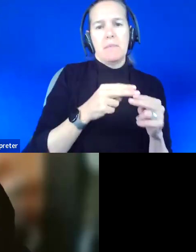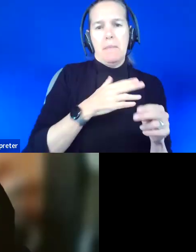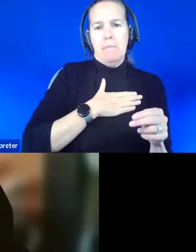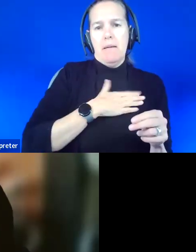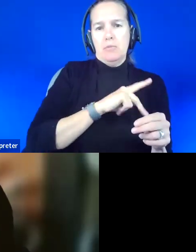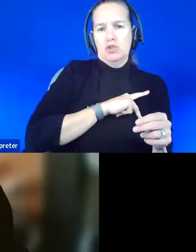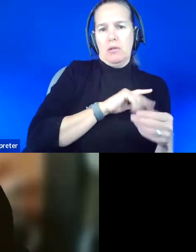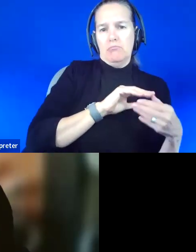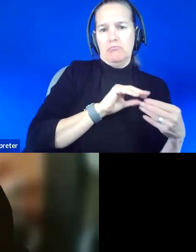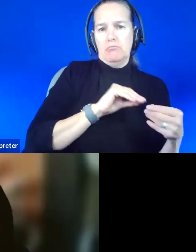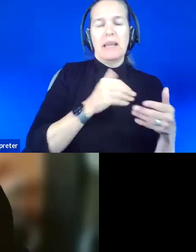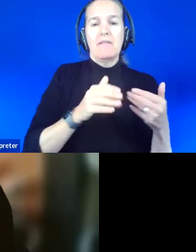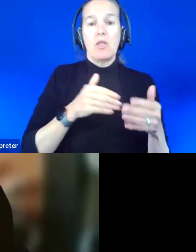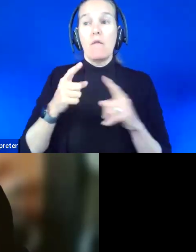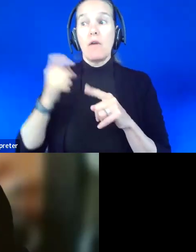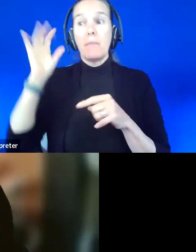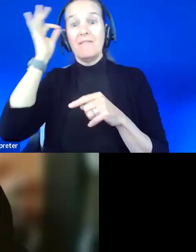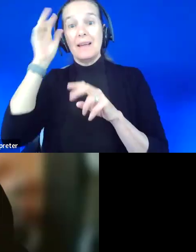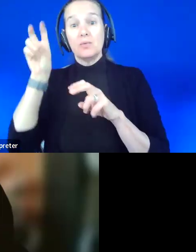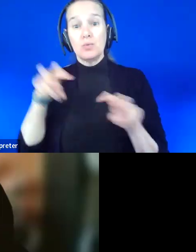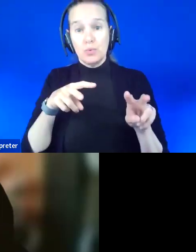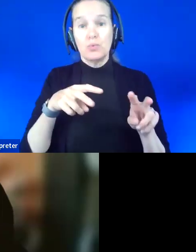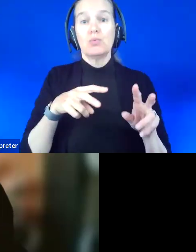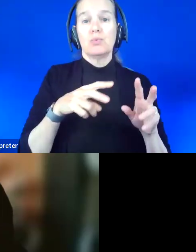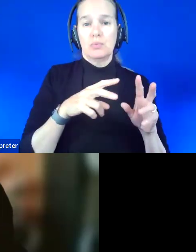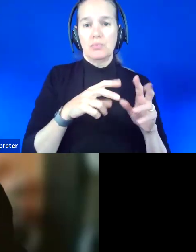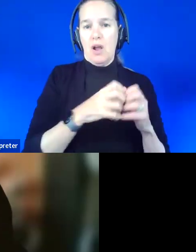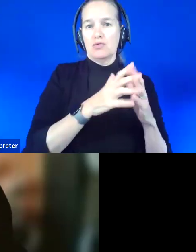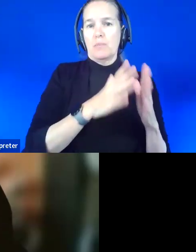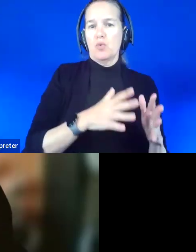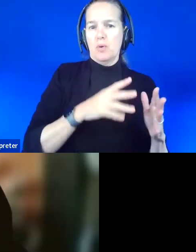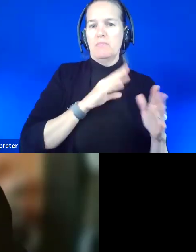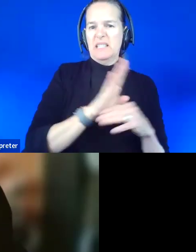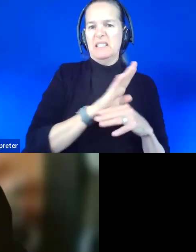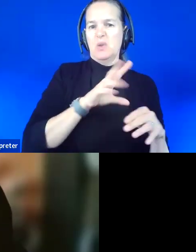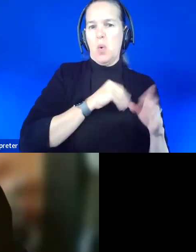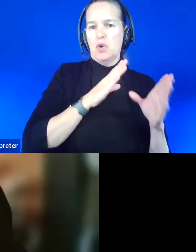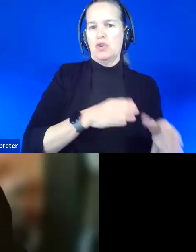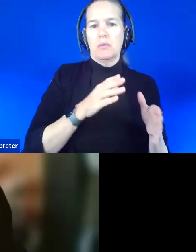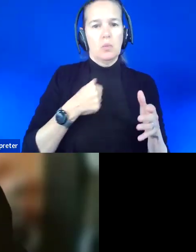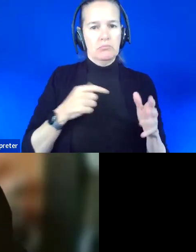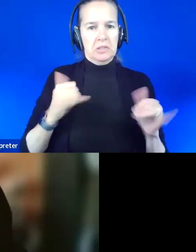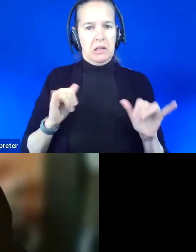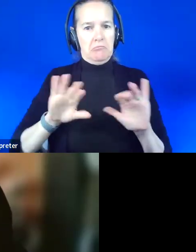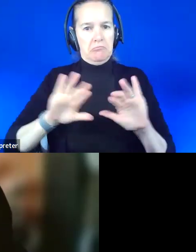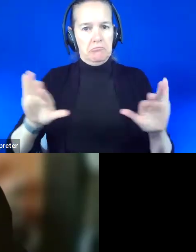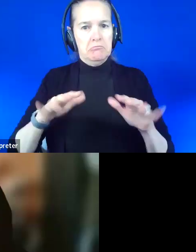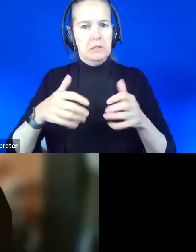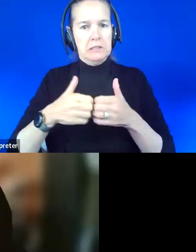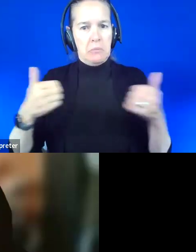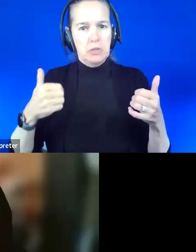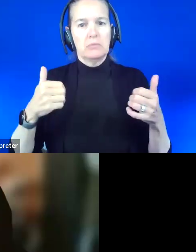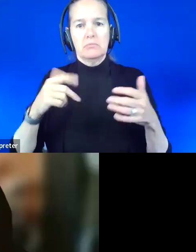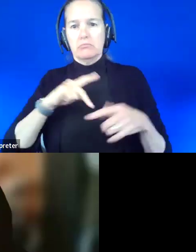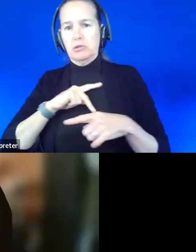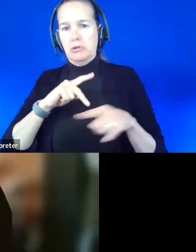about going from Fed to entrepreneur, we are speaking in our personal capacities. With that said, let's get started. So next slide, please. And I'm going to hand